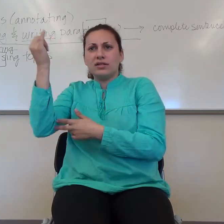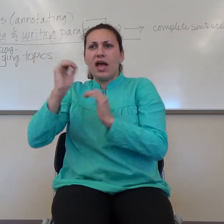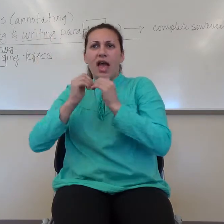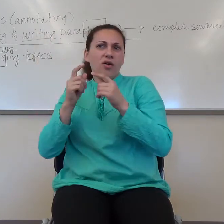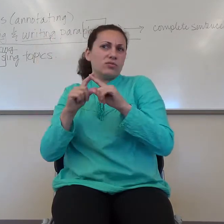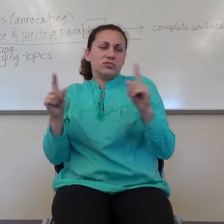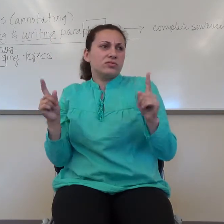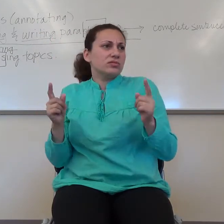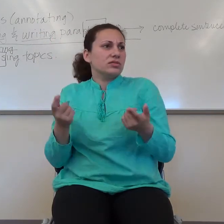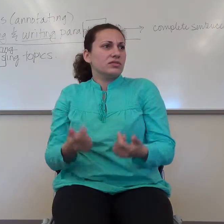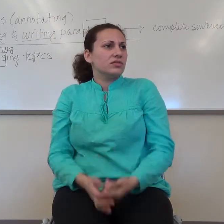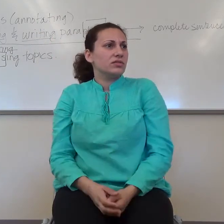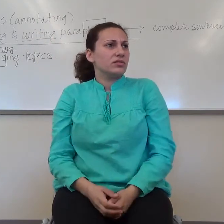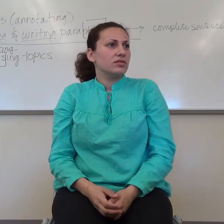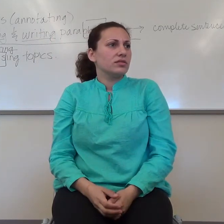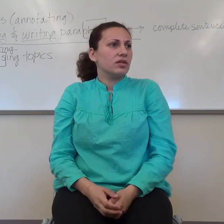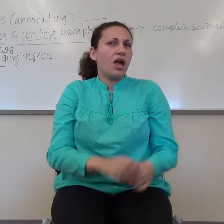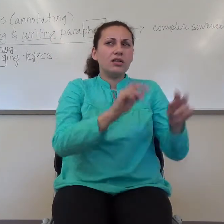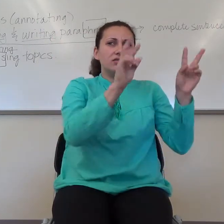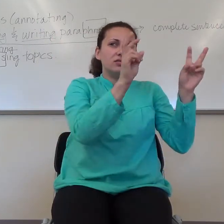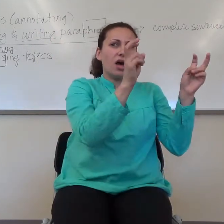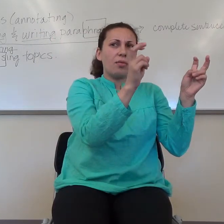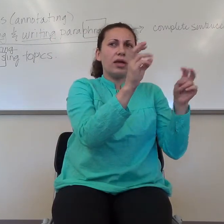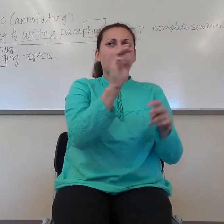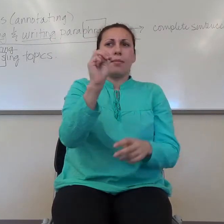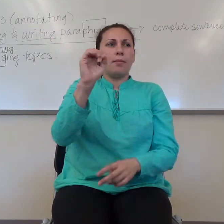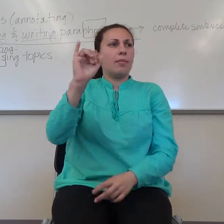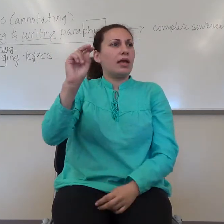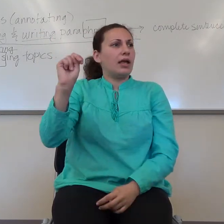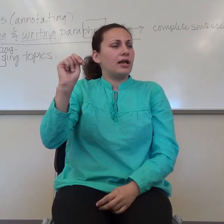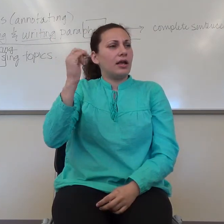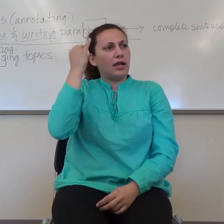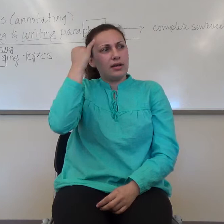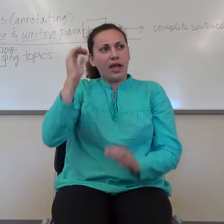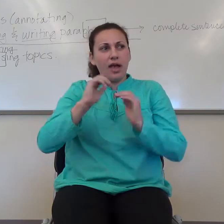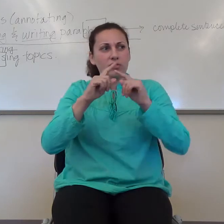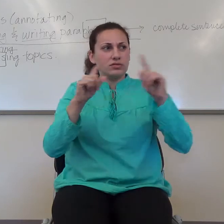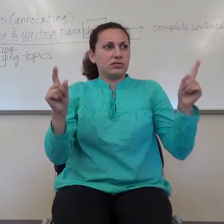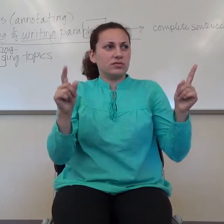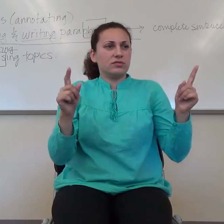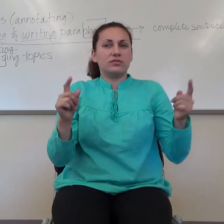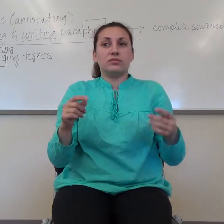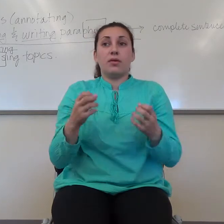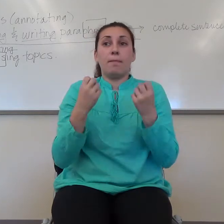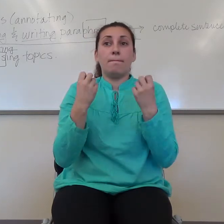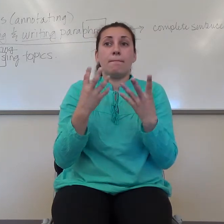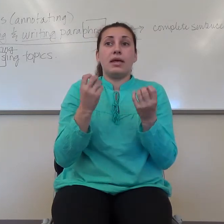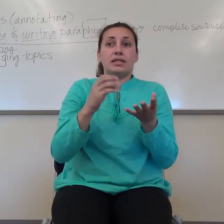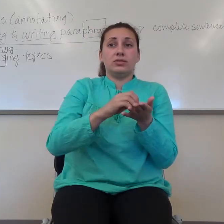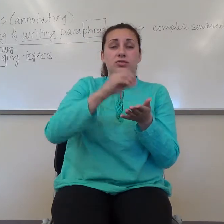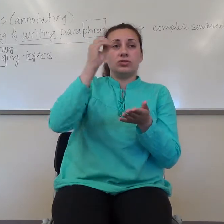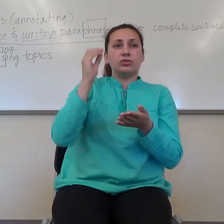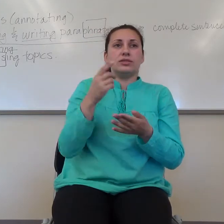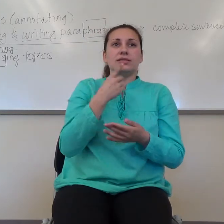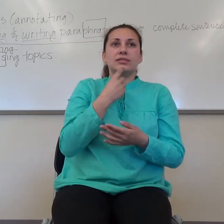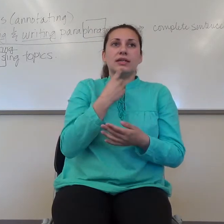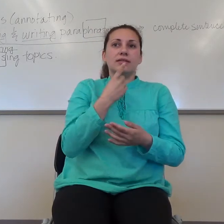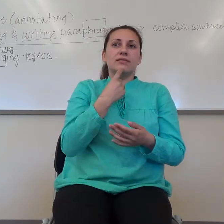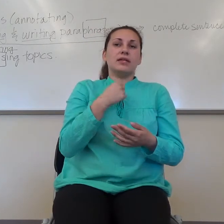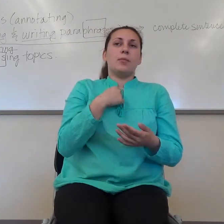Anybody know that? A lot of students, when I say in my writing classes, I'll say, what's the topic? And somebody raises their hand